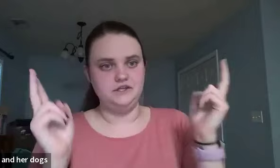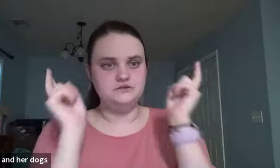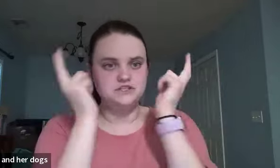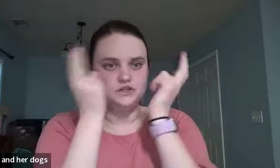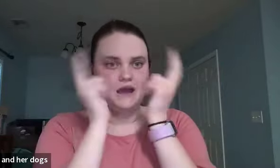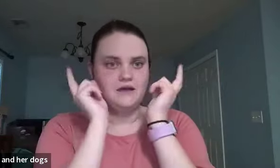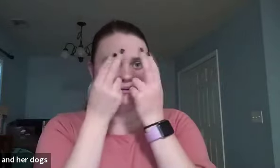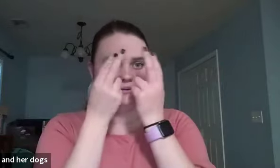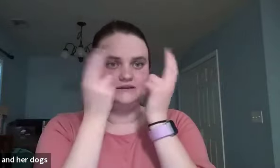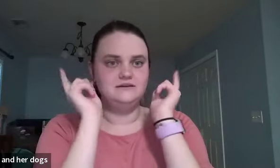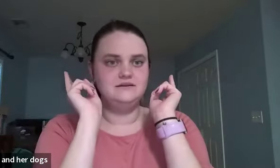like use as you go Halloween.